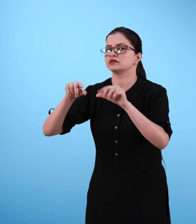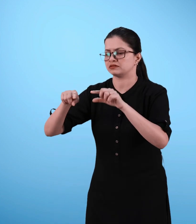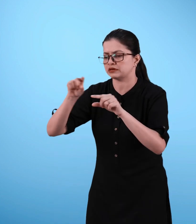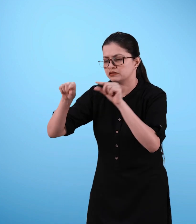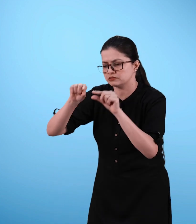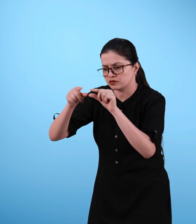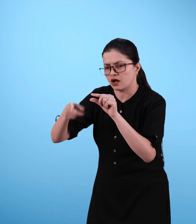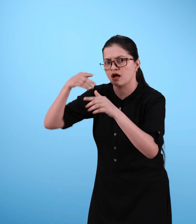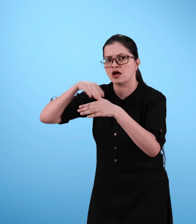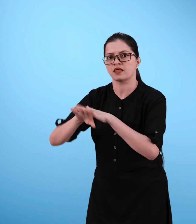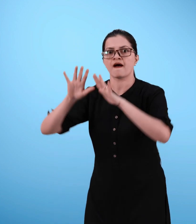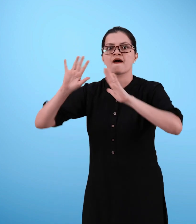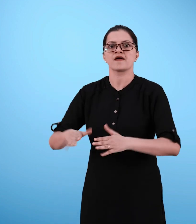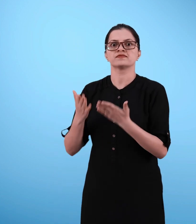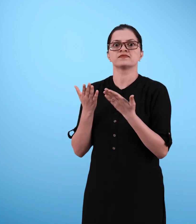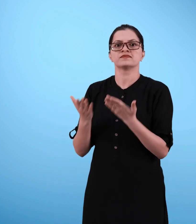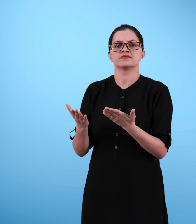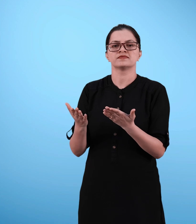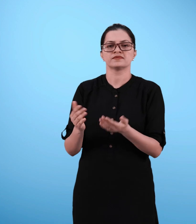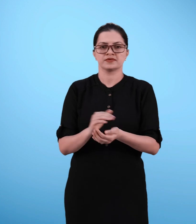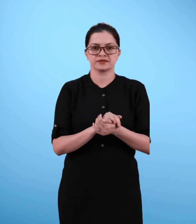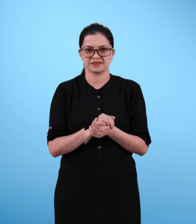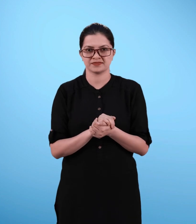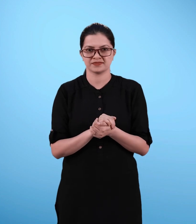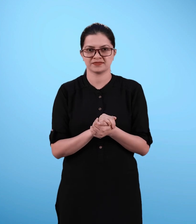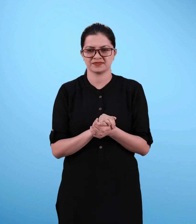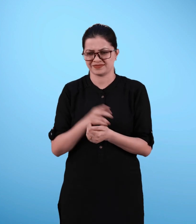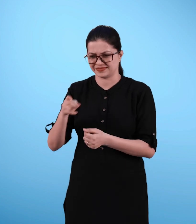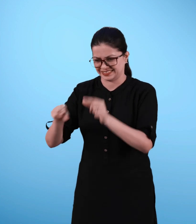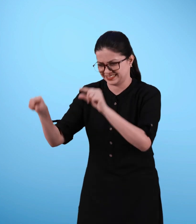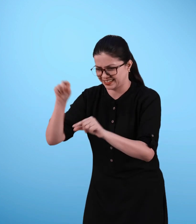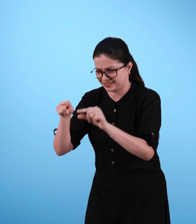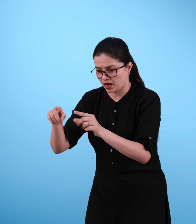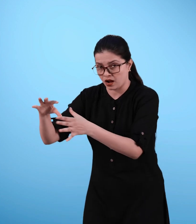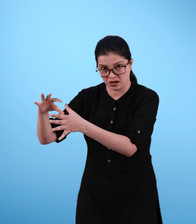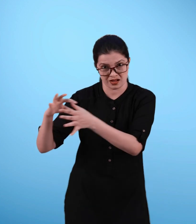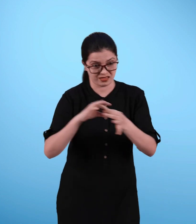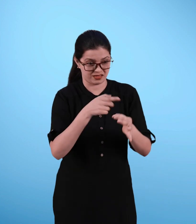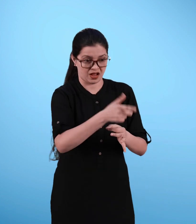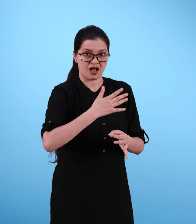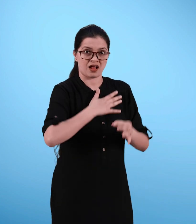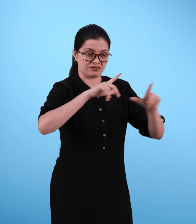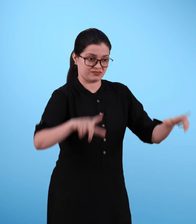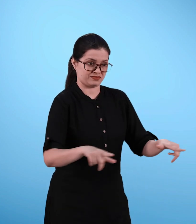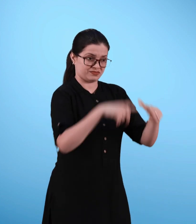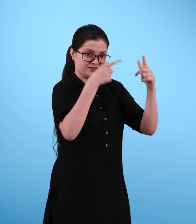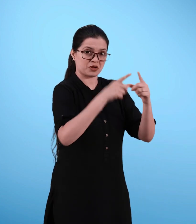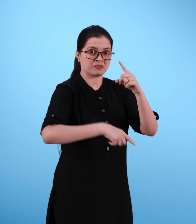Start. Fibers are also made from chemical substances which are not obtained from plant or animal